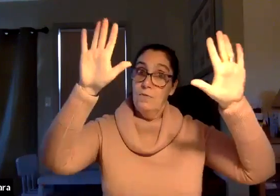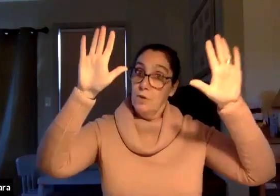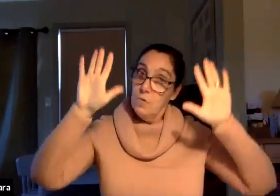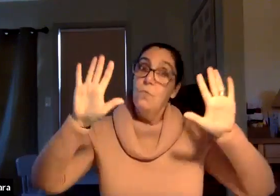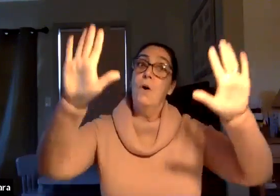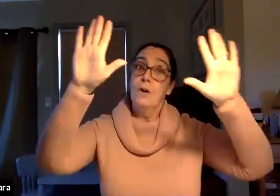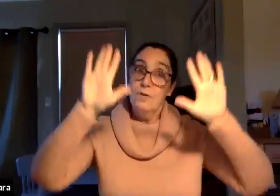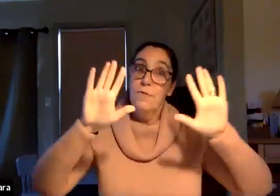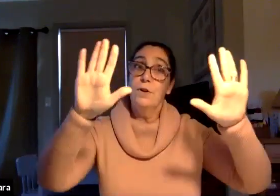wonderful, wonderful,